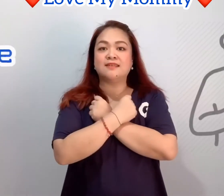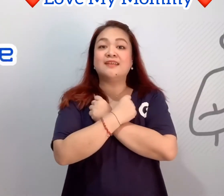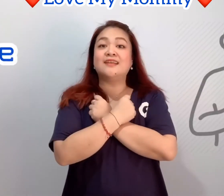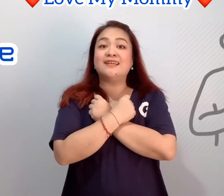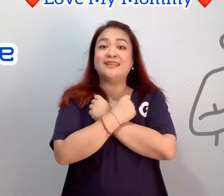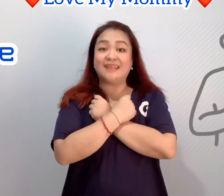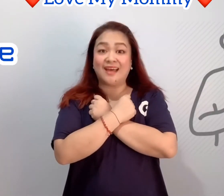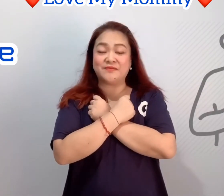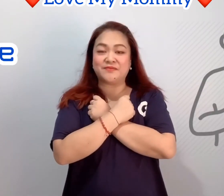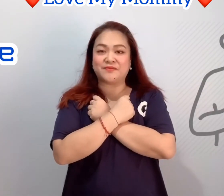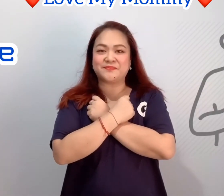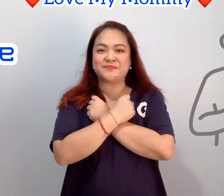love.